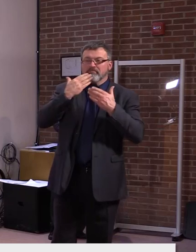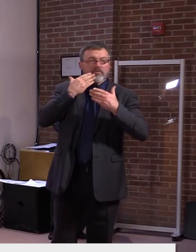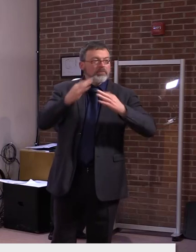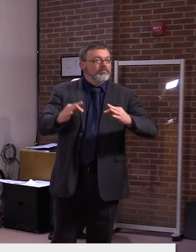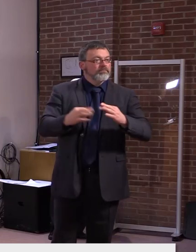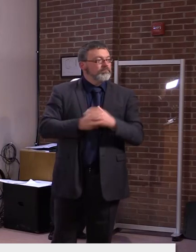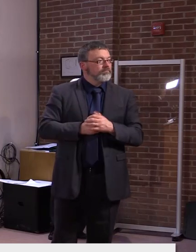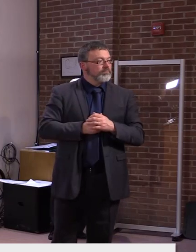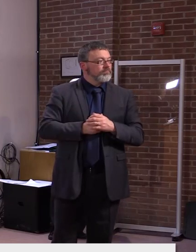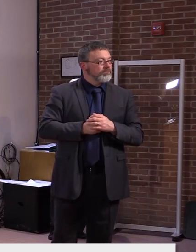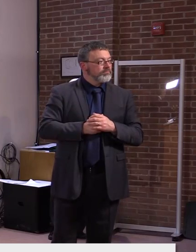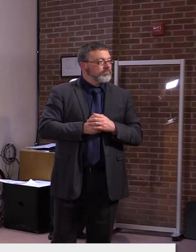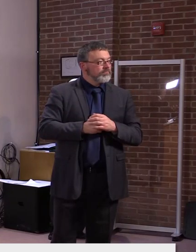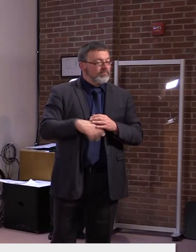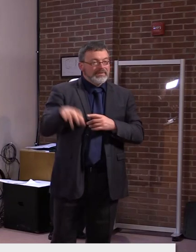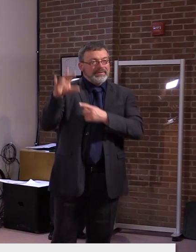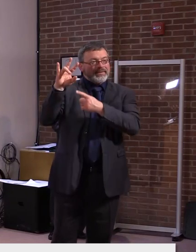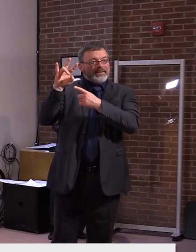Colin Flanders, 7 days.